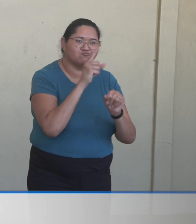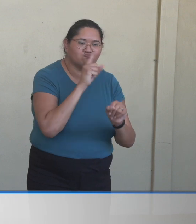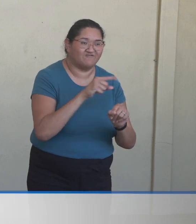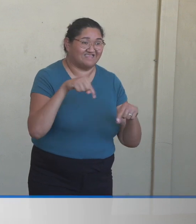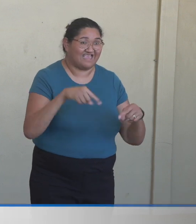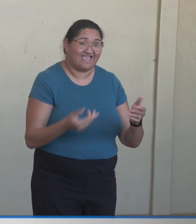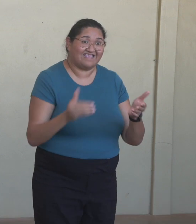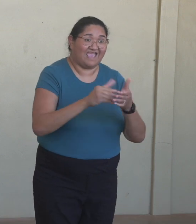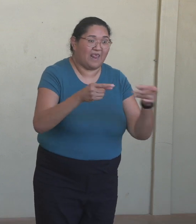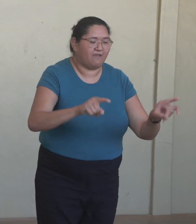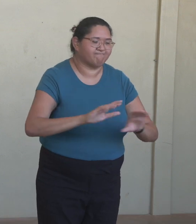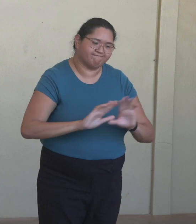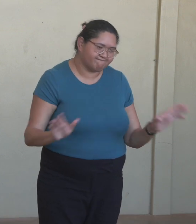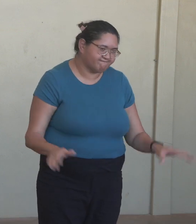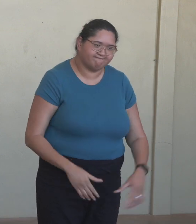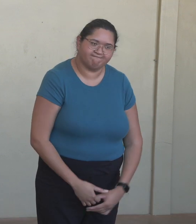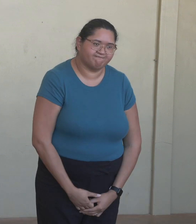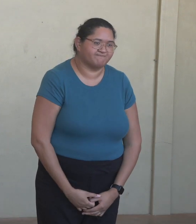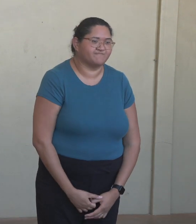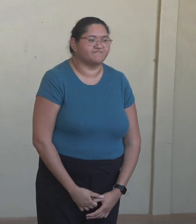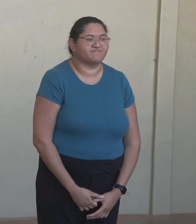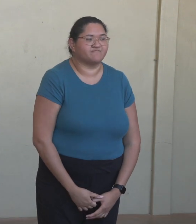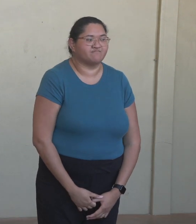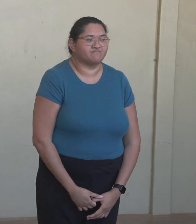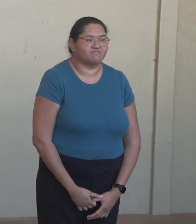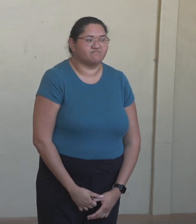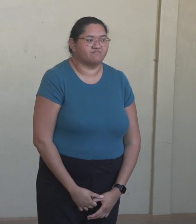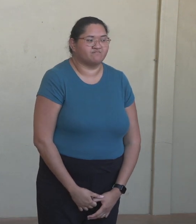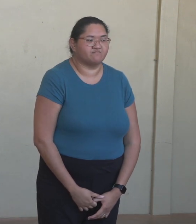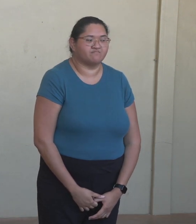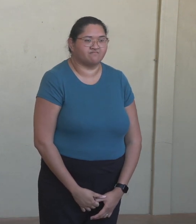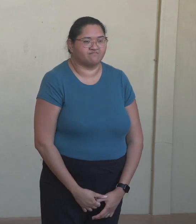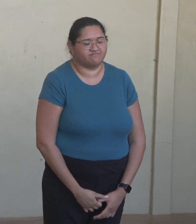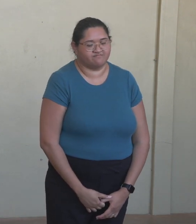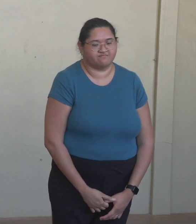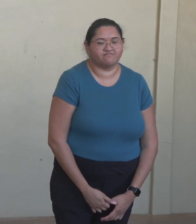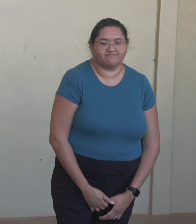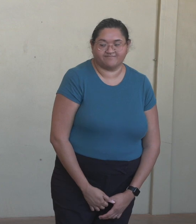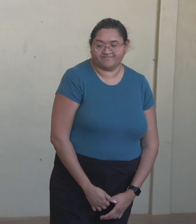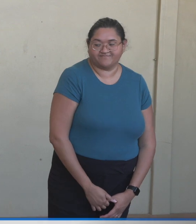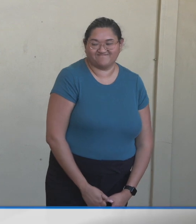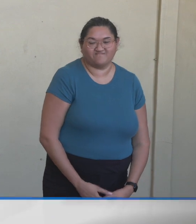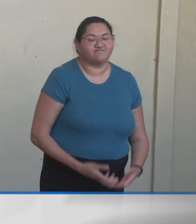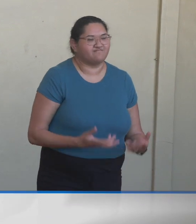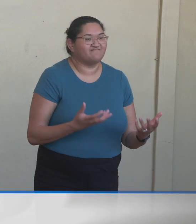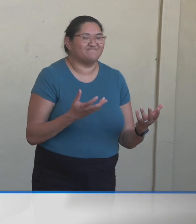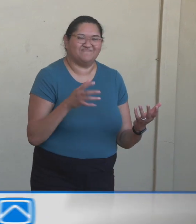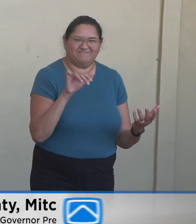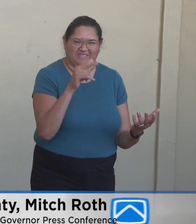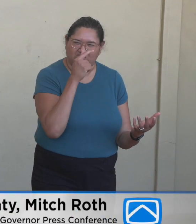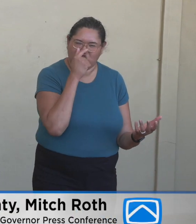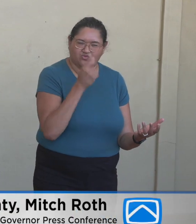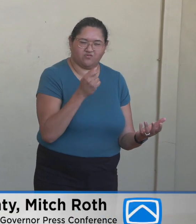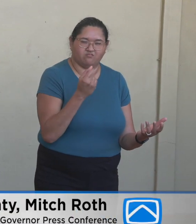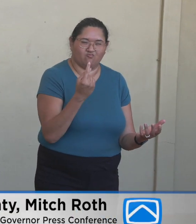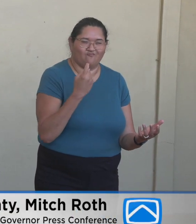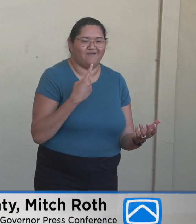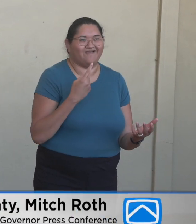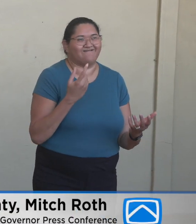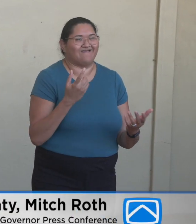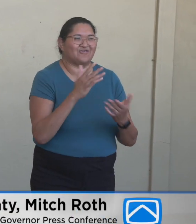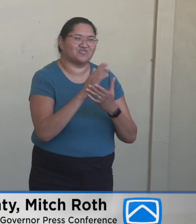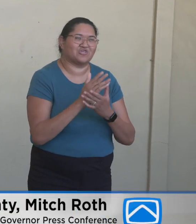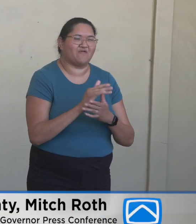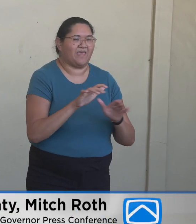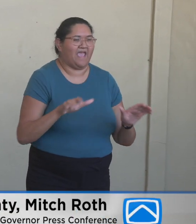this never happens again. You know, that's an interesting question about sharing